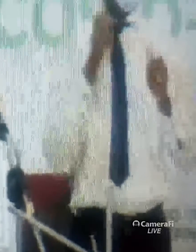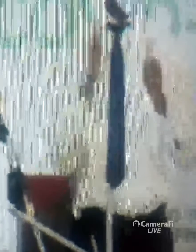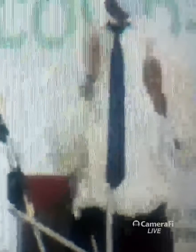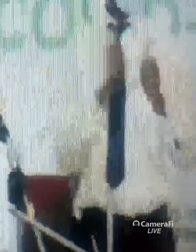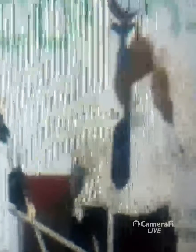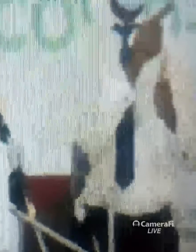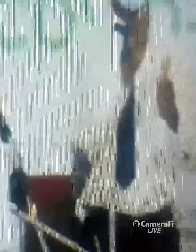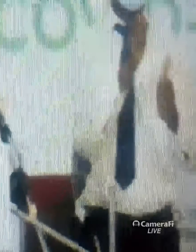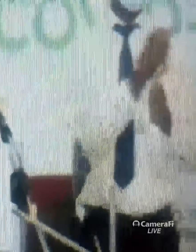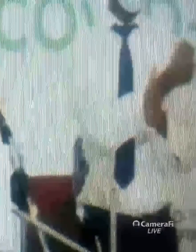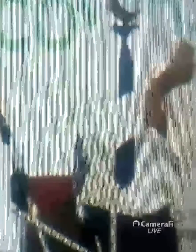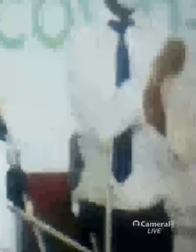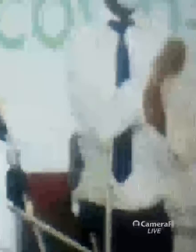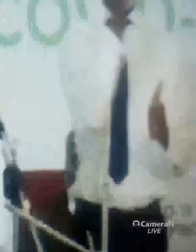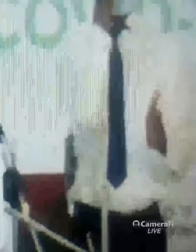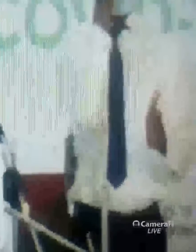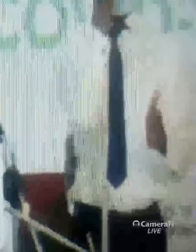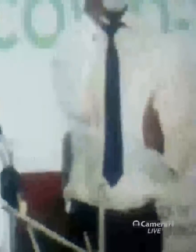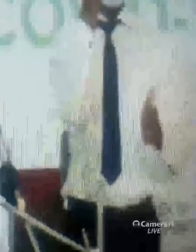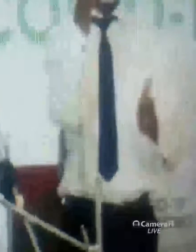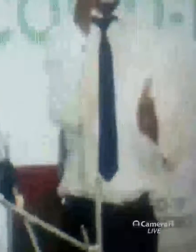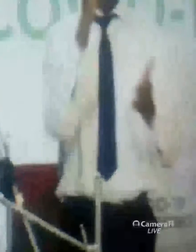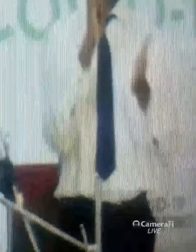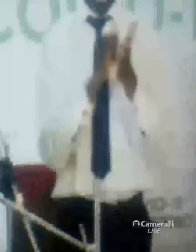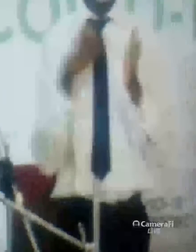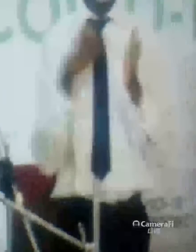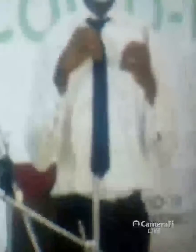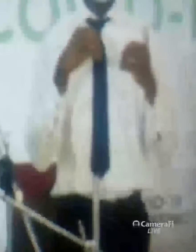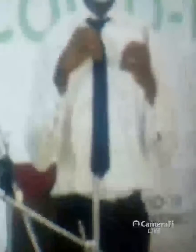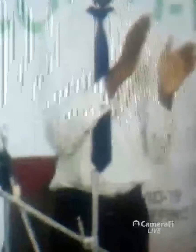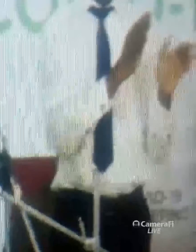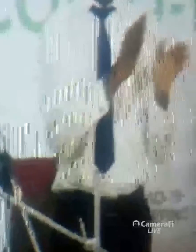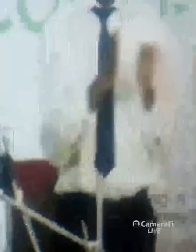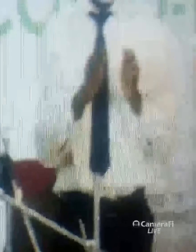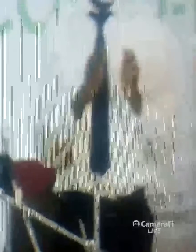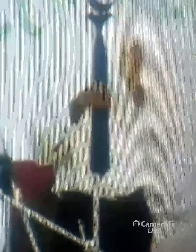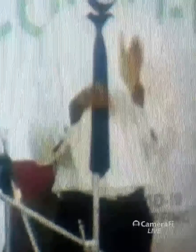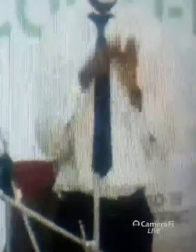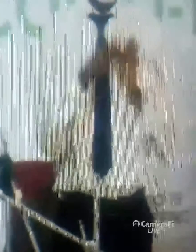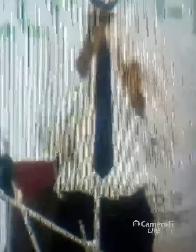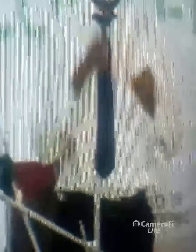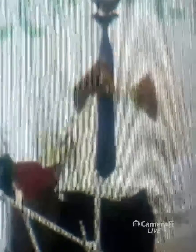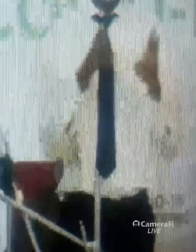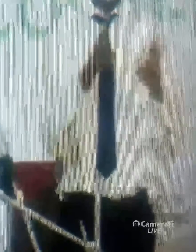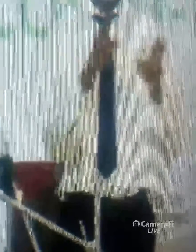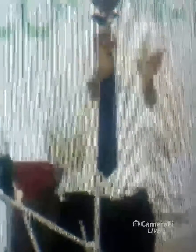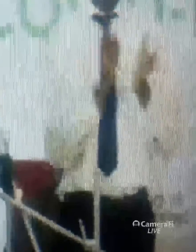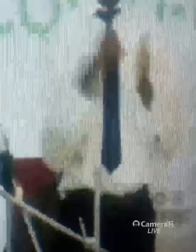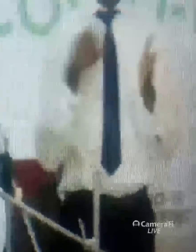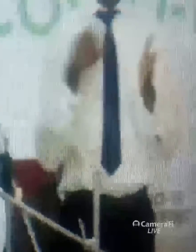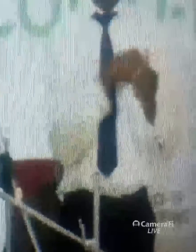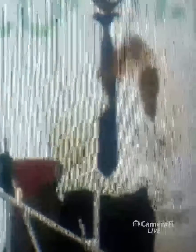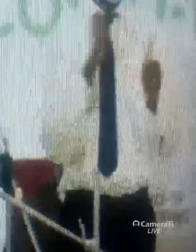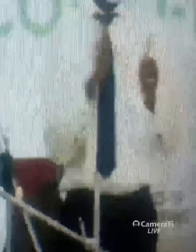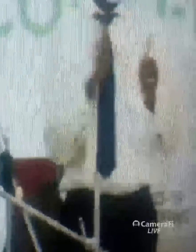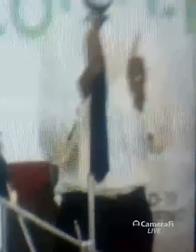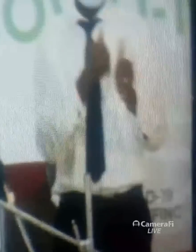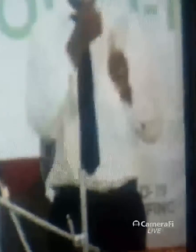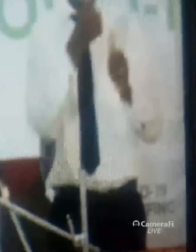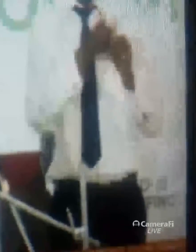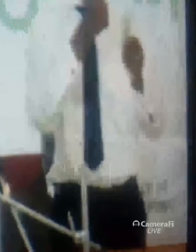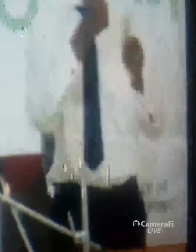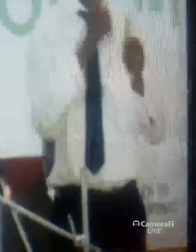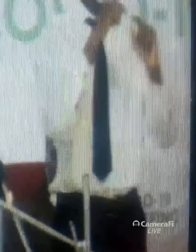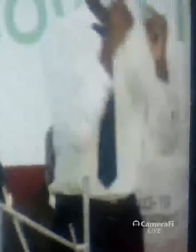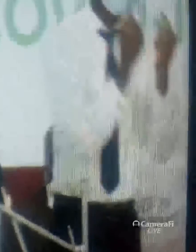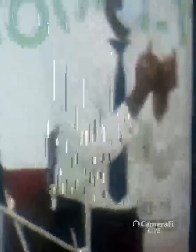where with routine immunization vaccines, we find there are ways that we follow up with every batch of vaccine to see when